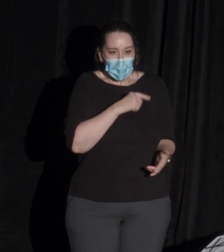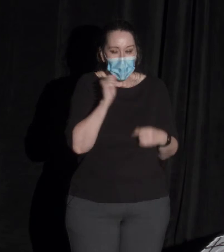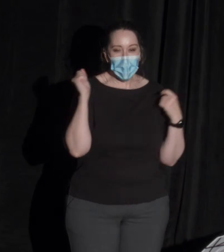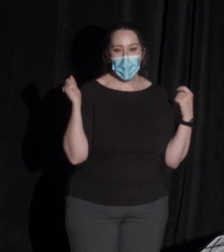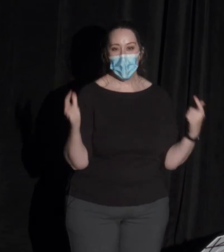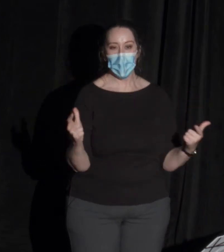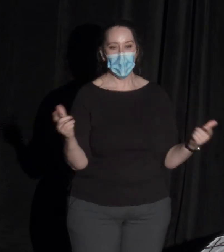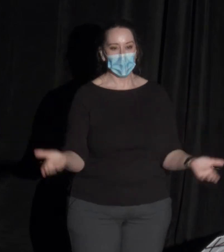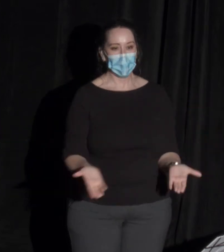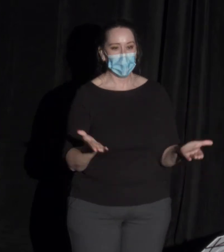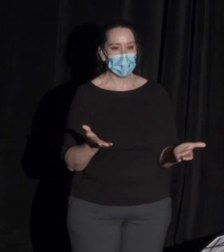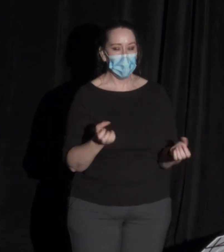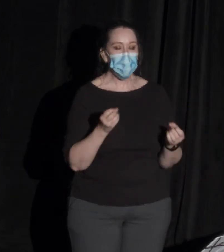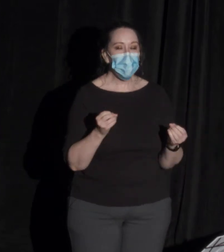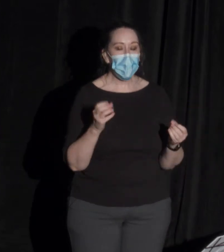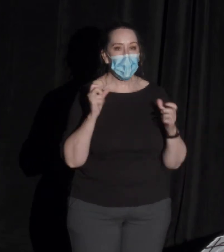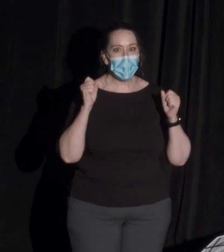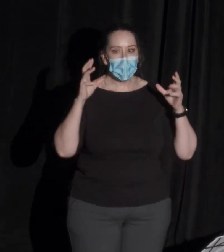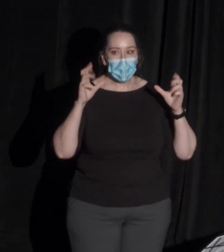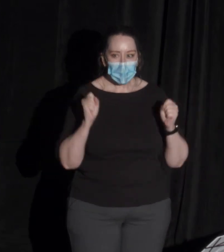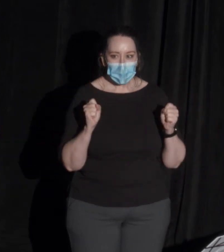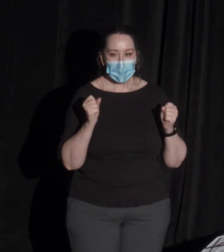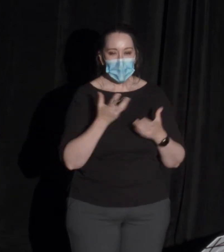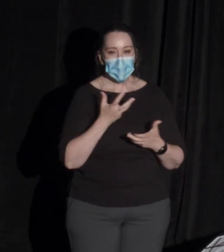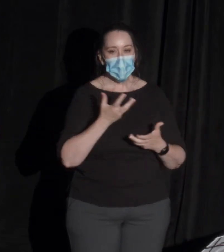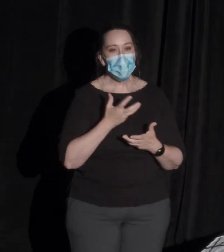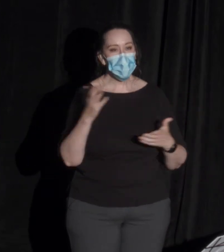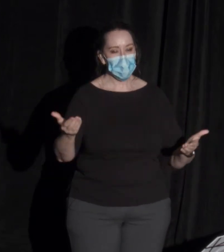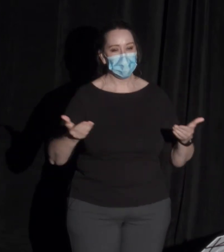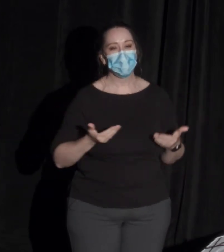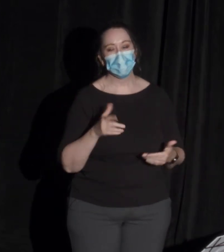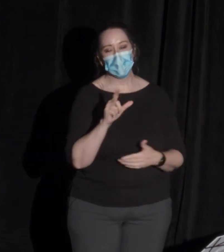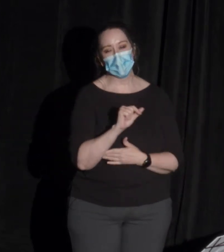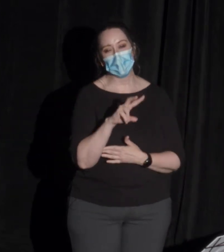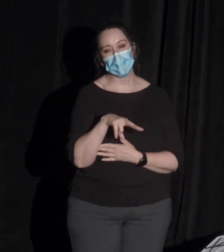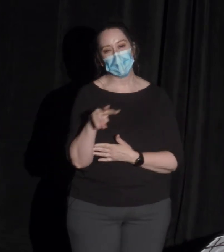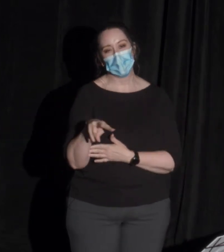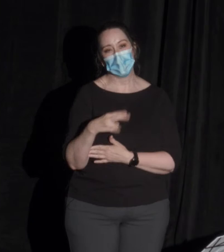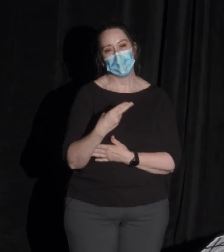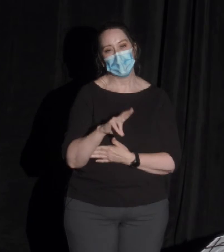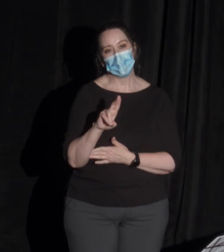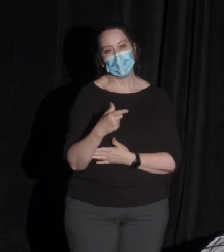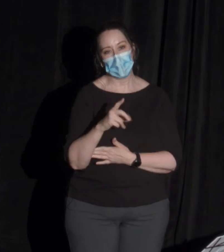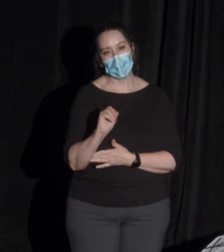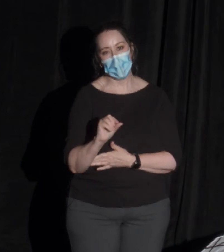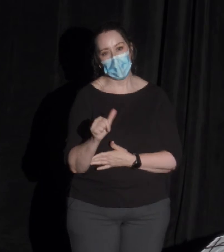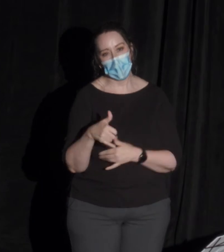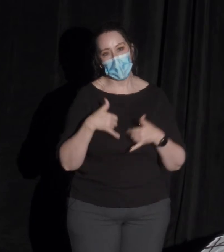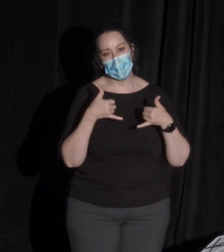It's so incredible. Welcome to the 2022 Hugo Awards.